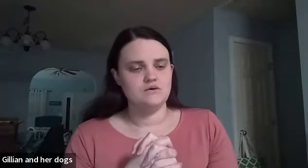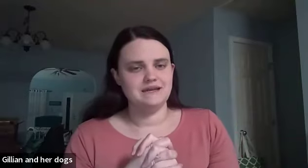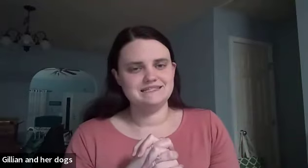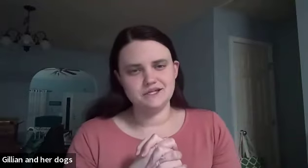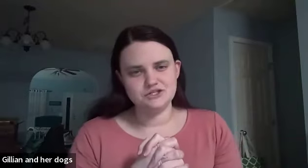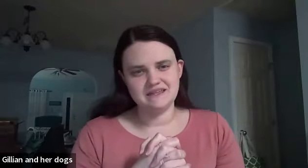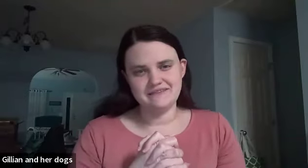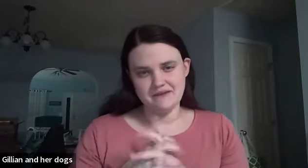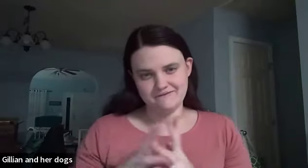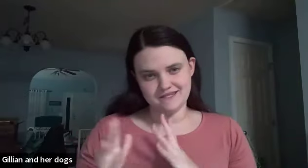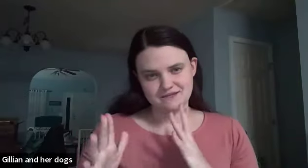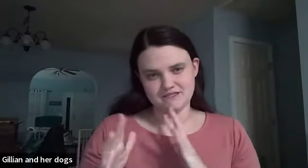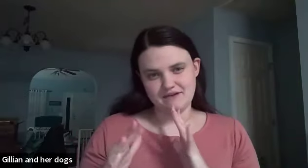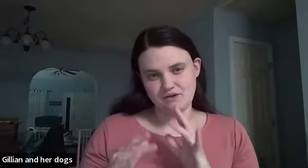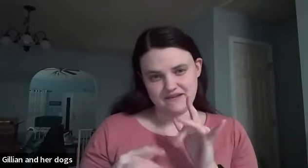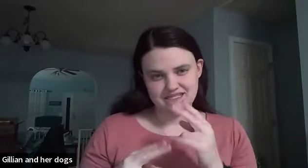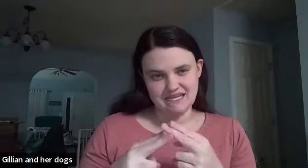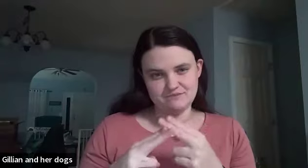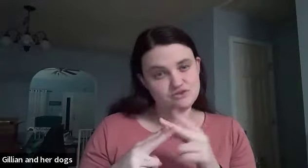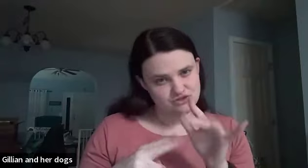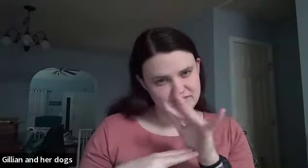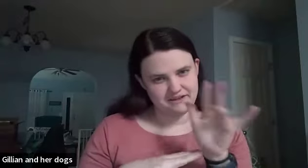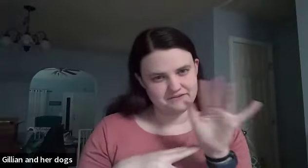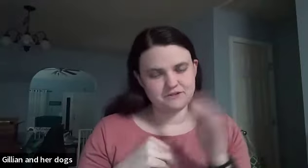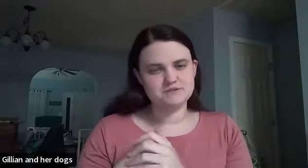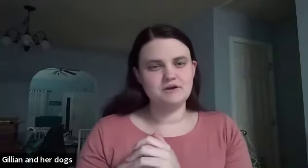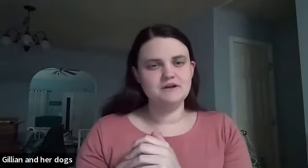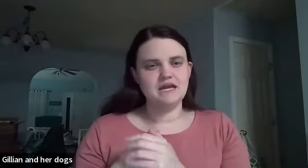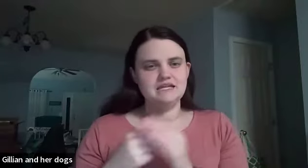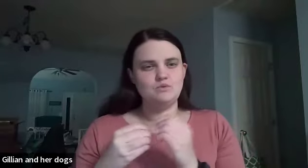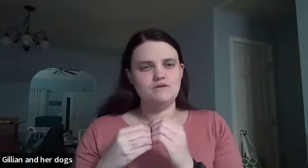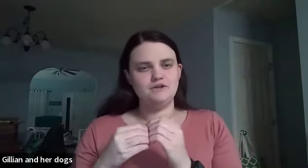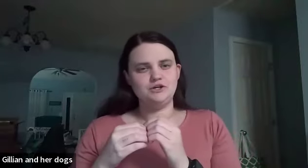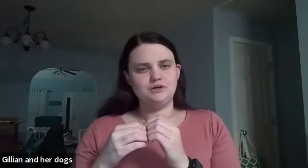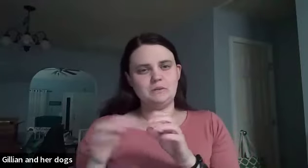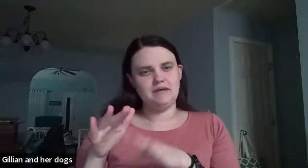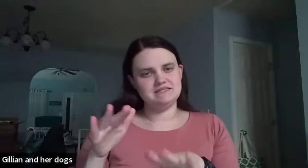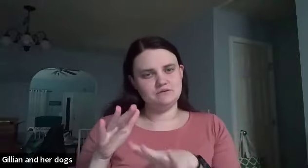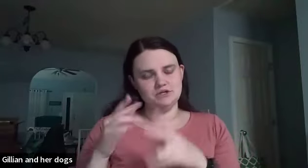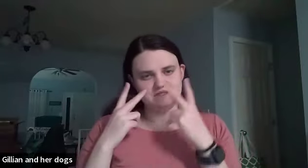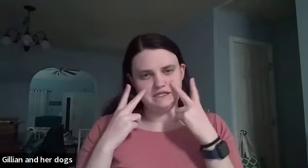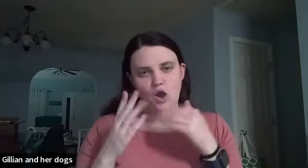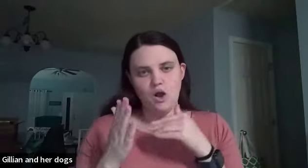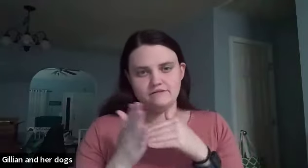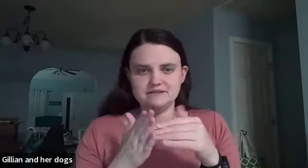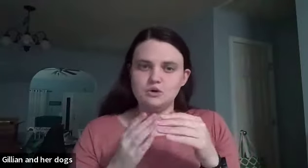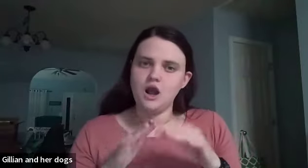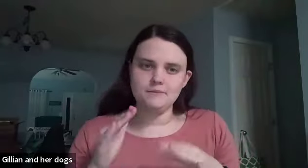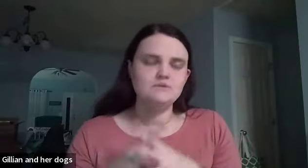So it's not usually like the big fancy ones that have all the fancy names. Those you typically have to fingerspell. It's more of your basic, what you see often, more common